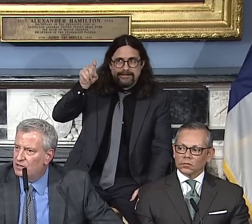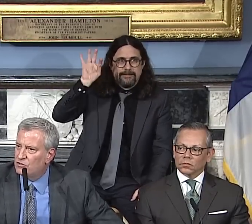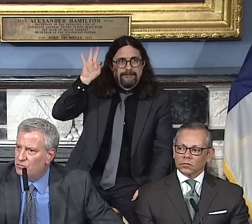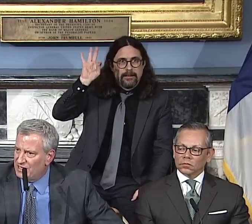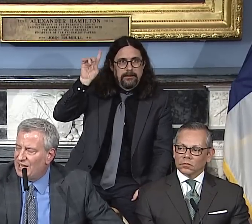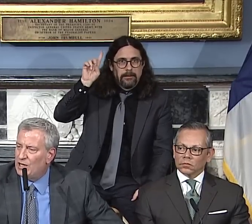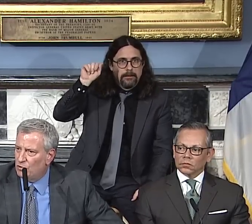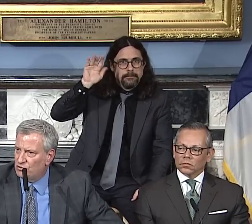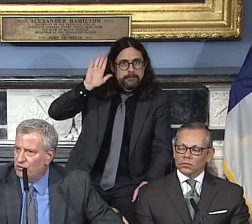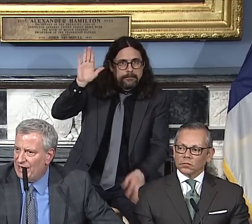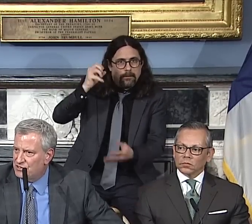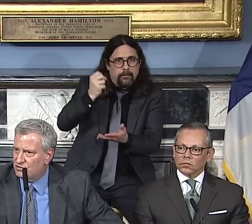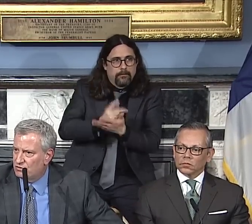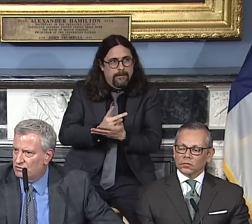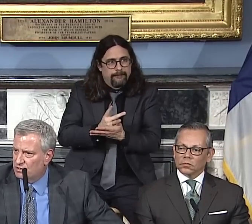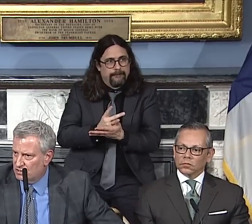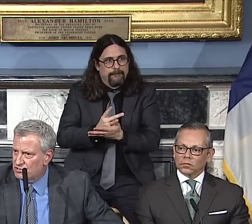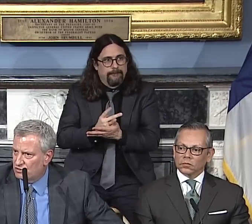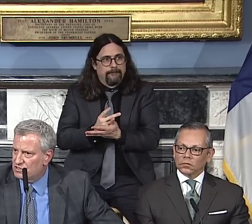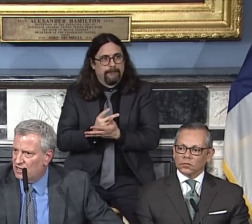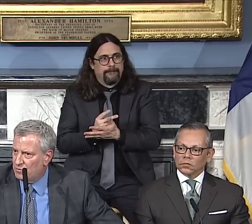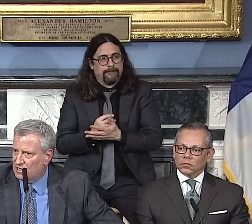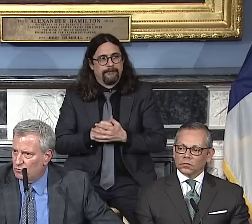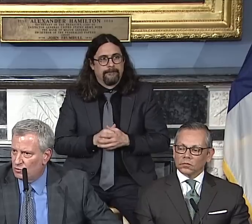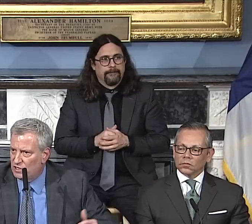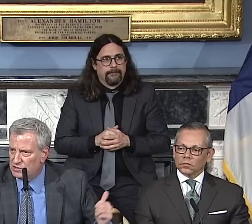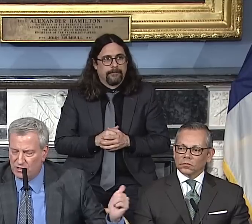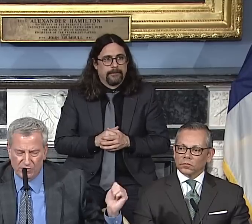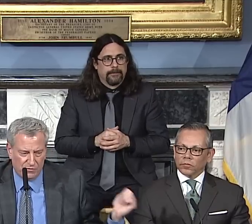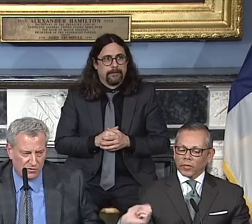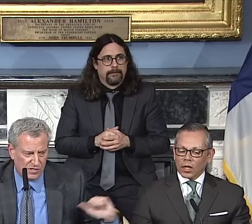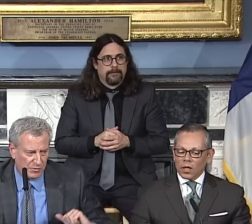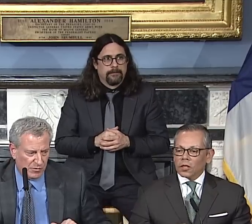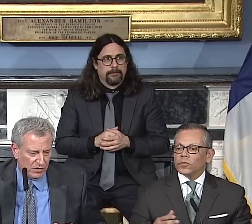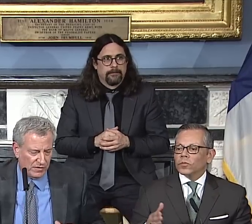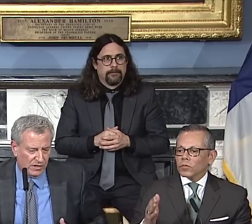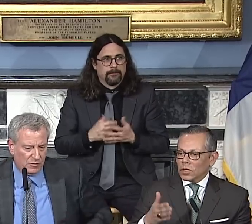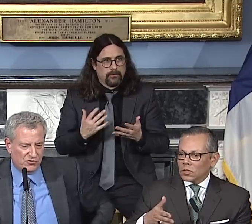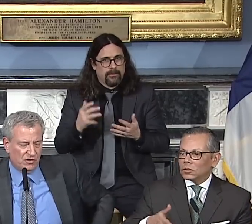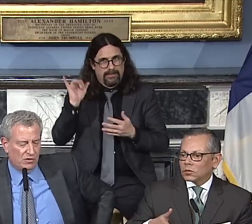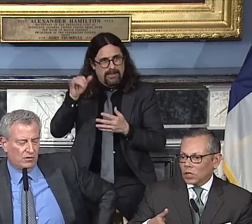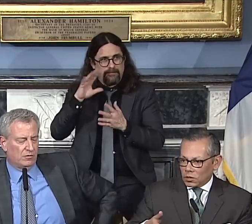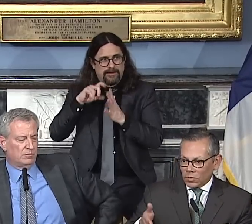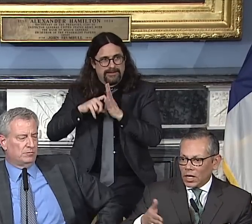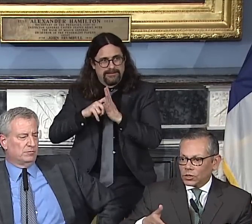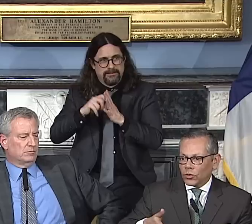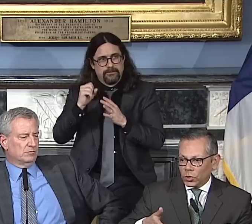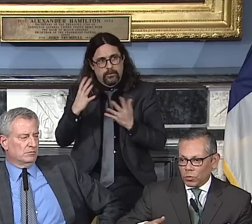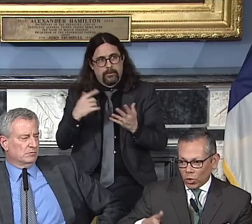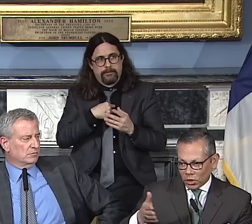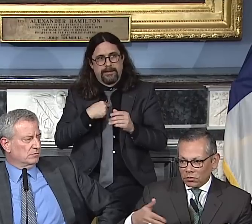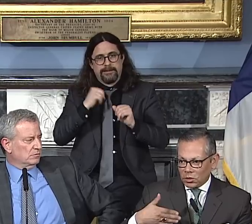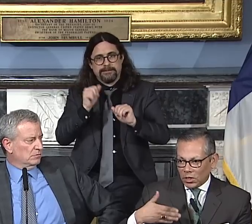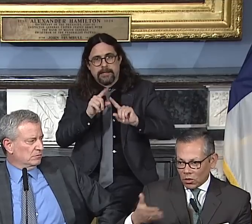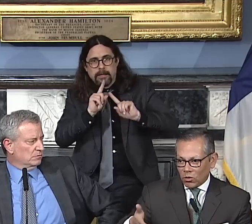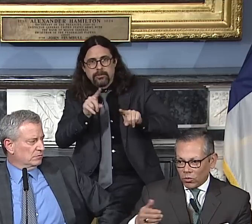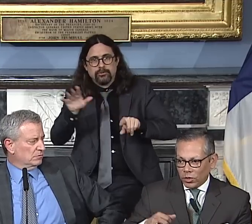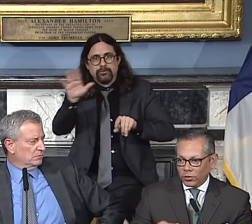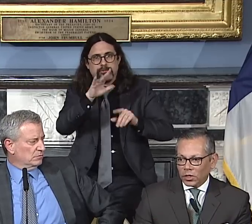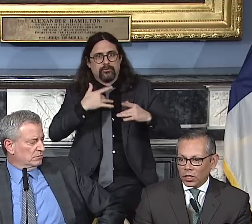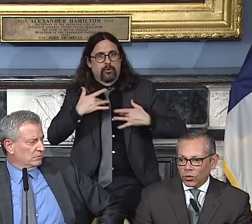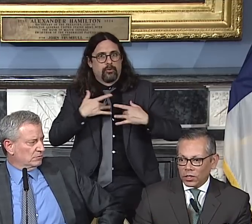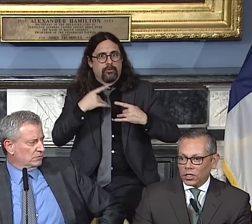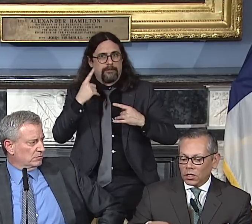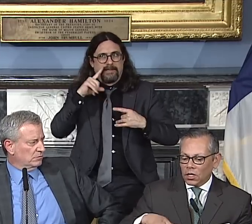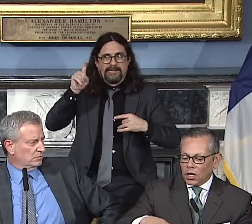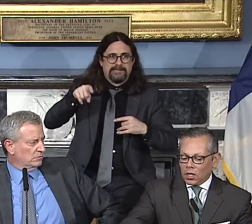pivot to being able to answer the concerns and make it more widespread. But first, Deputy Mayor, and then the Commissioner. As of this morning, in my call